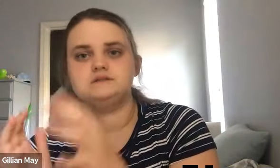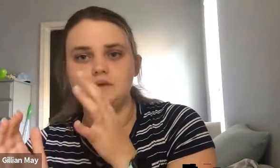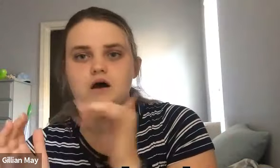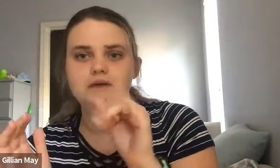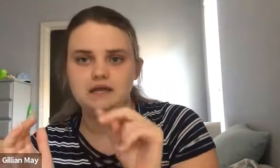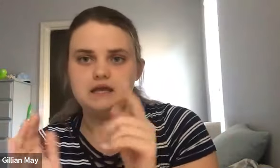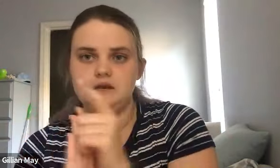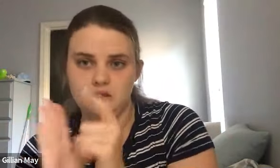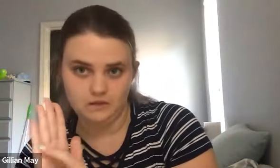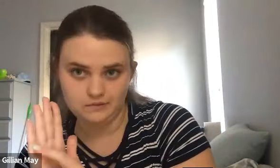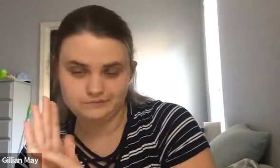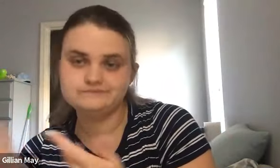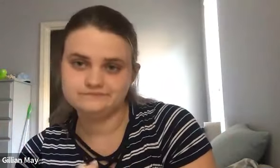as mom in law.